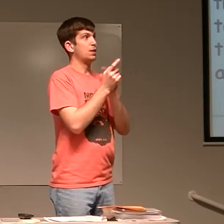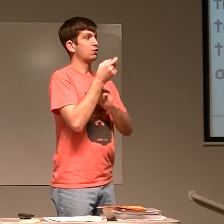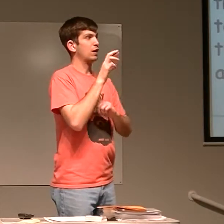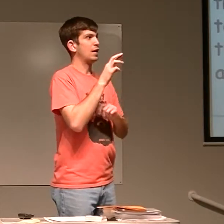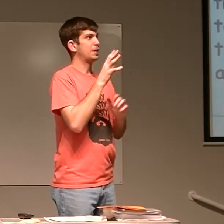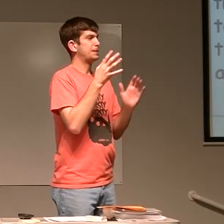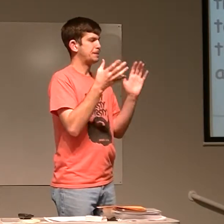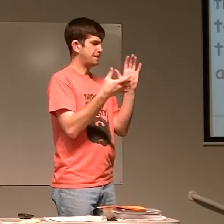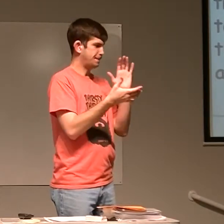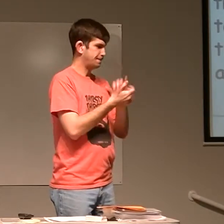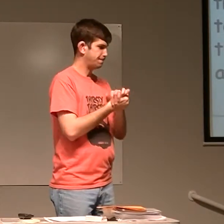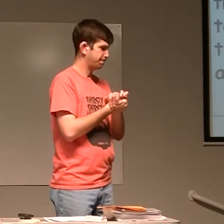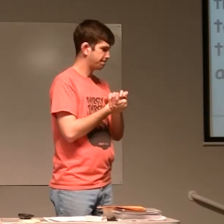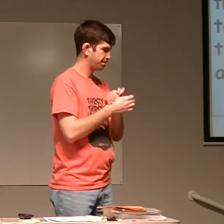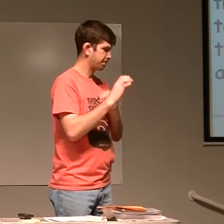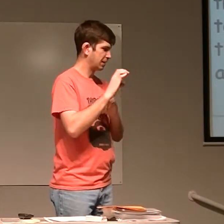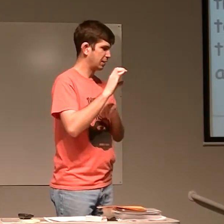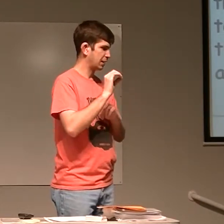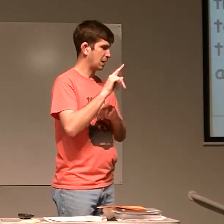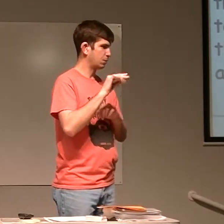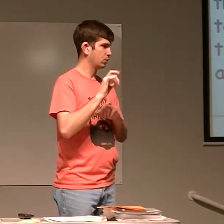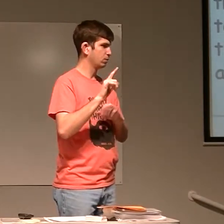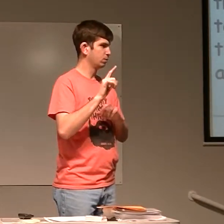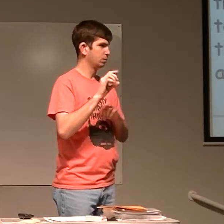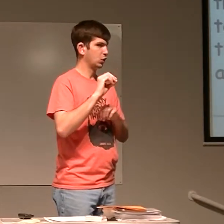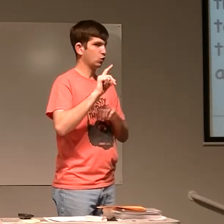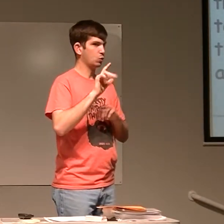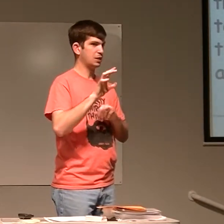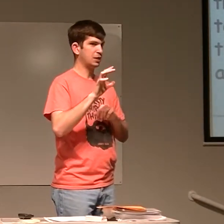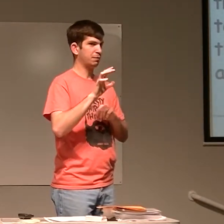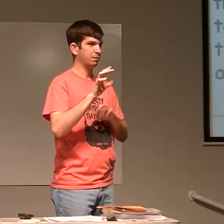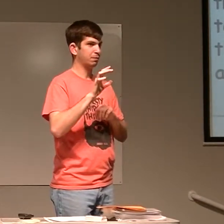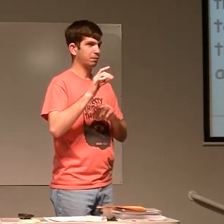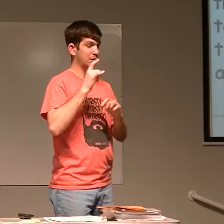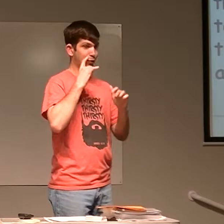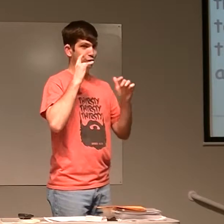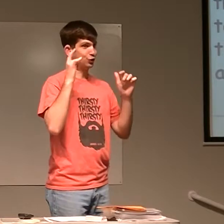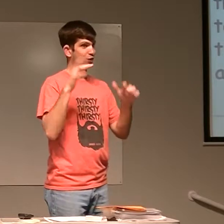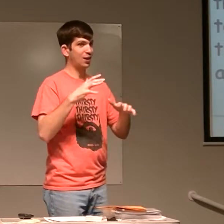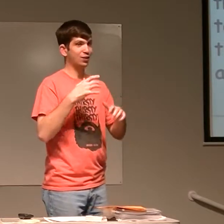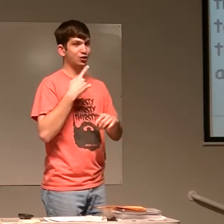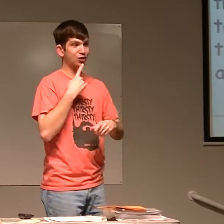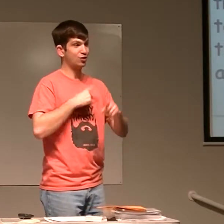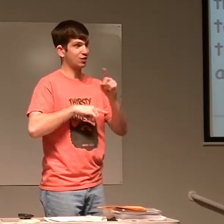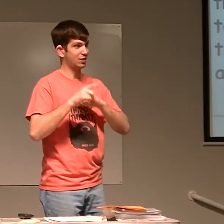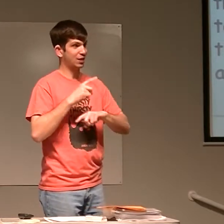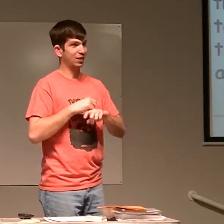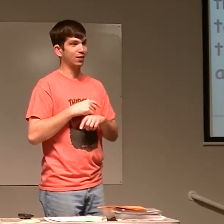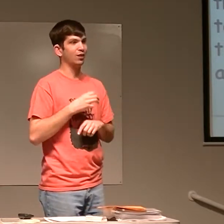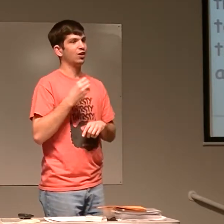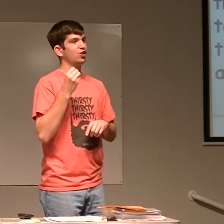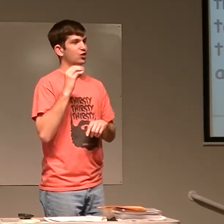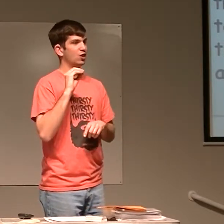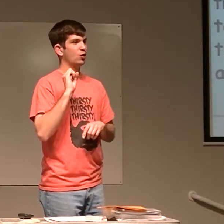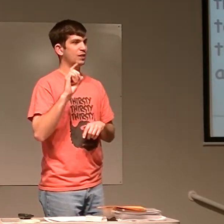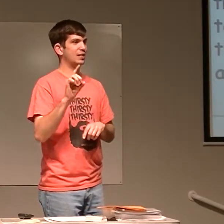her at the Capitol in Oklahoma City. It was a shock. She started saying, she said